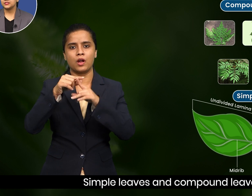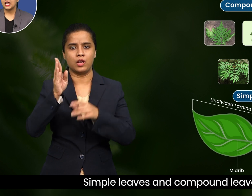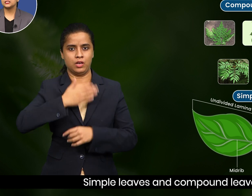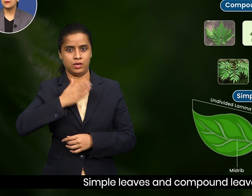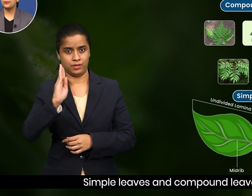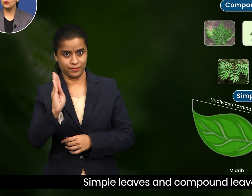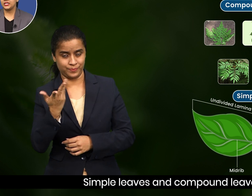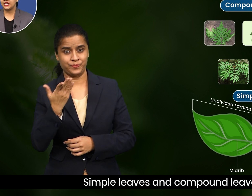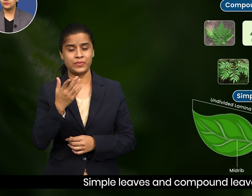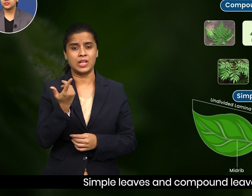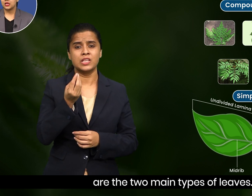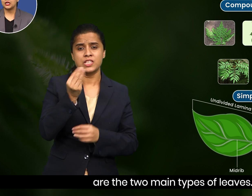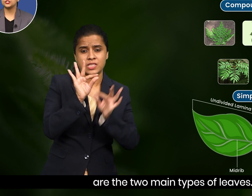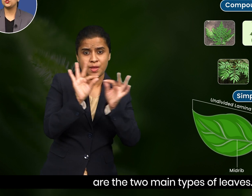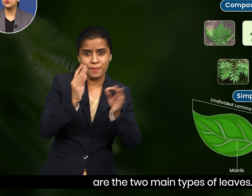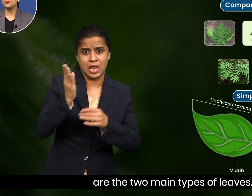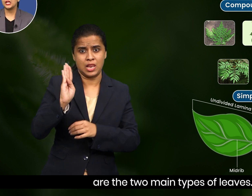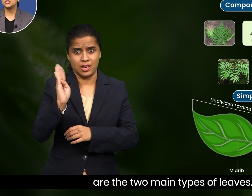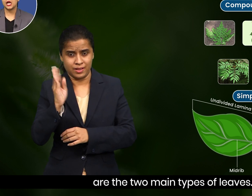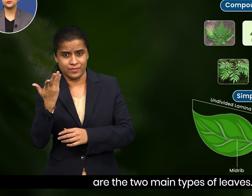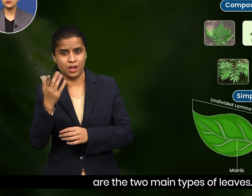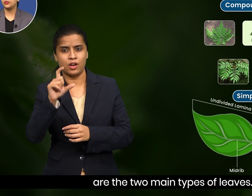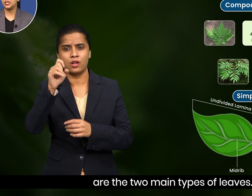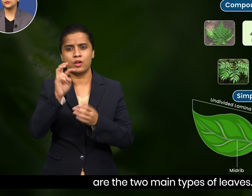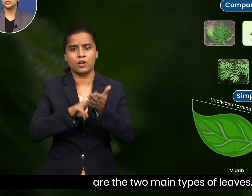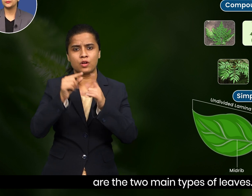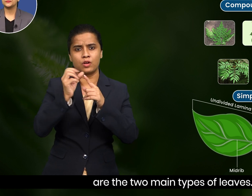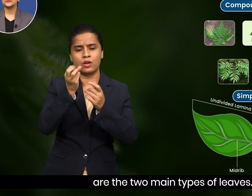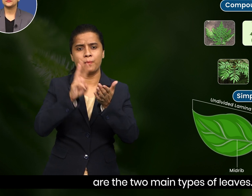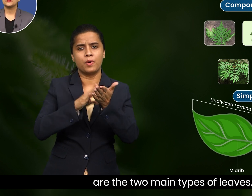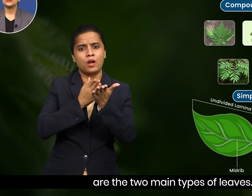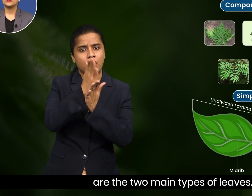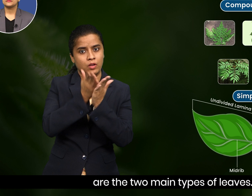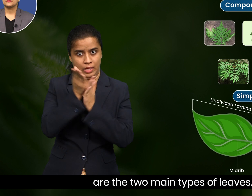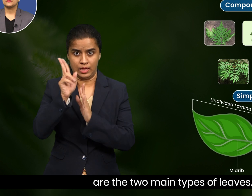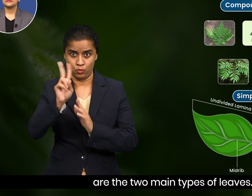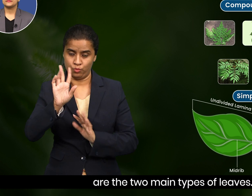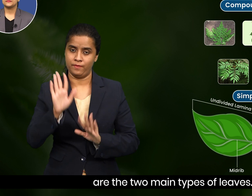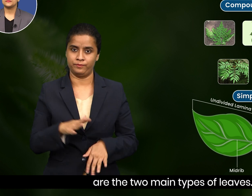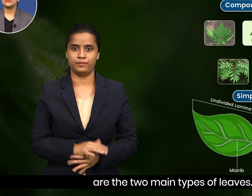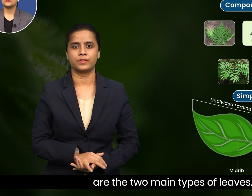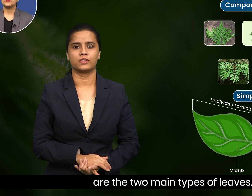Simple leaves and compound leaves are the two main types of leaves.